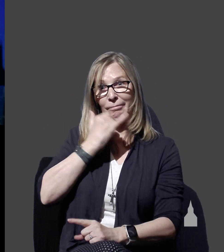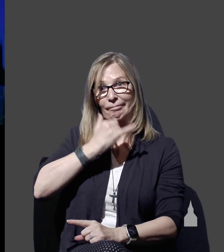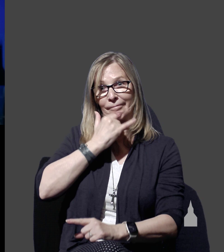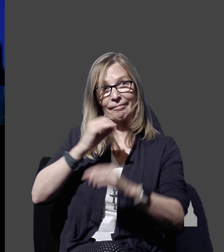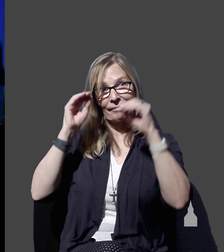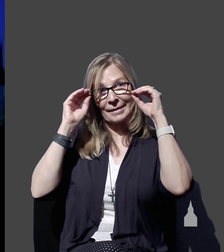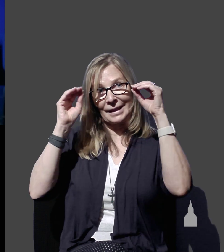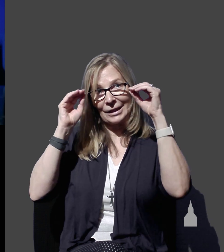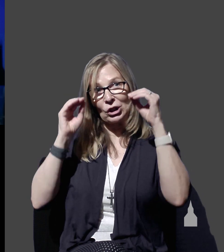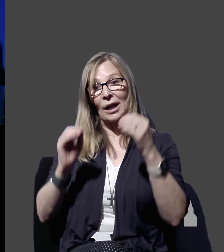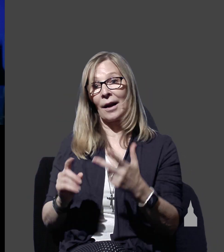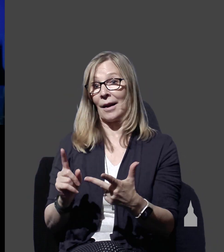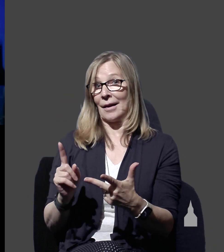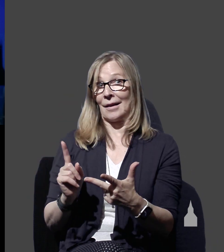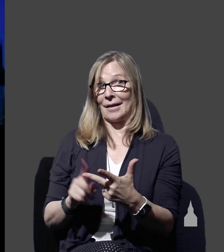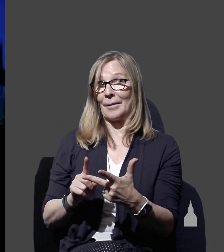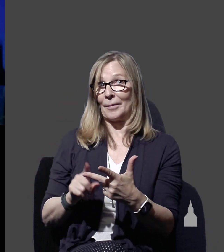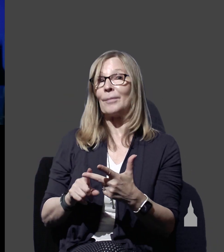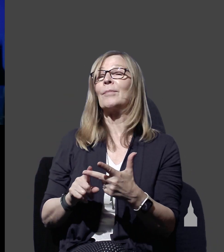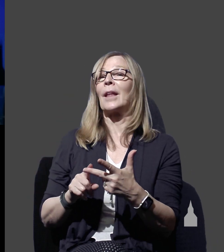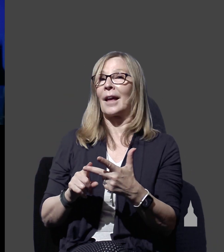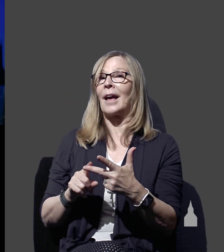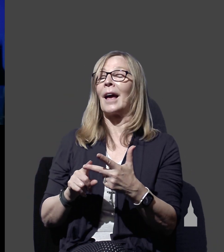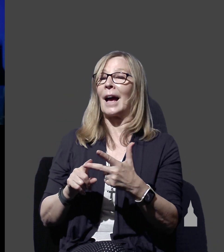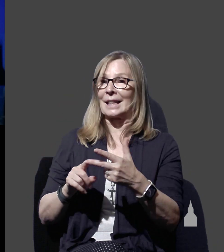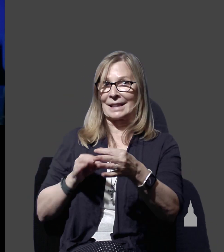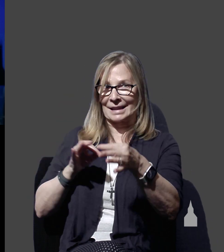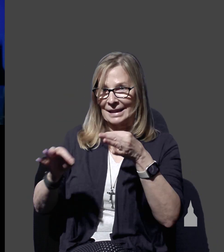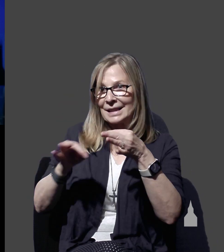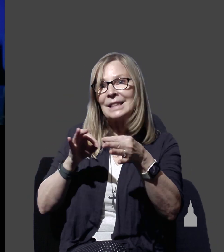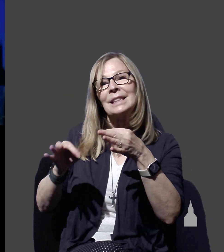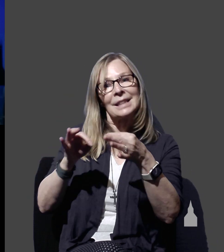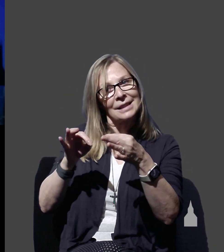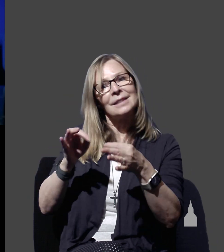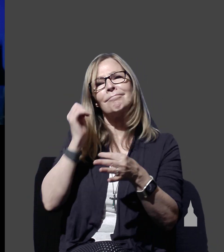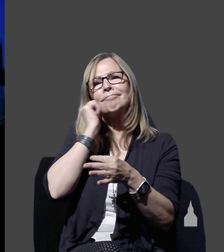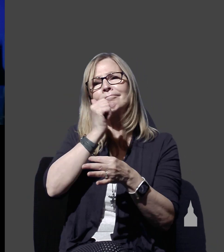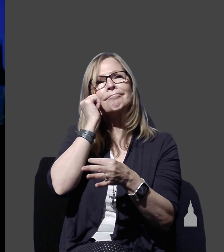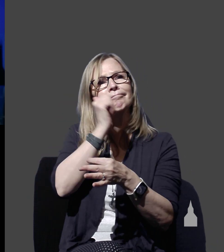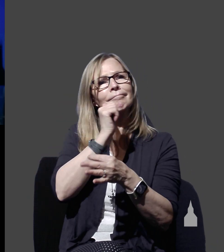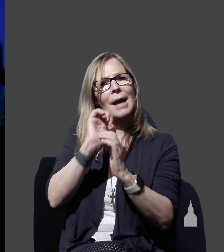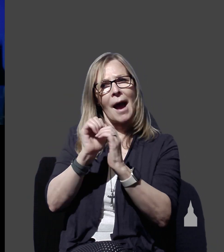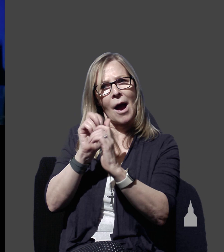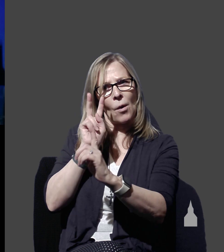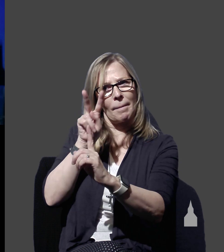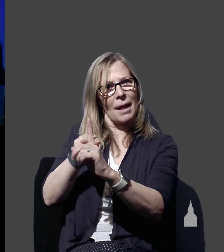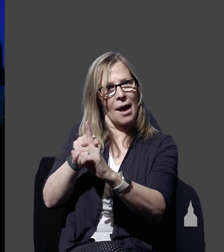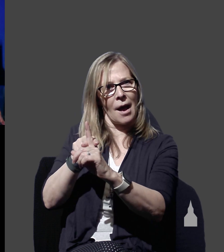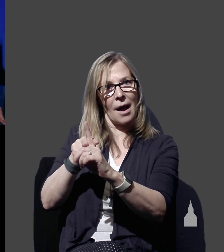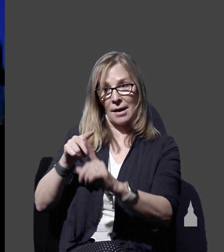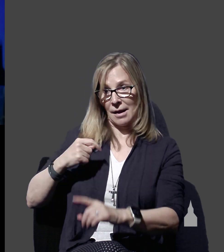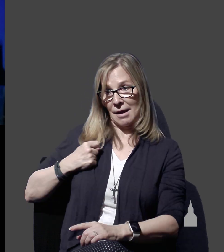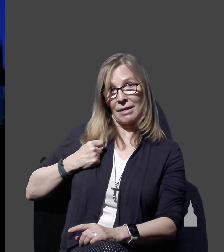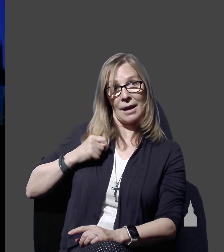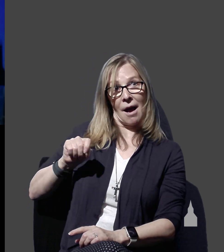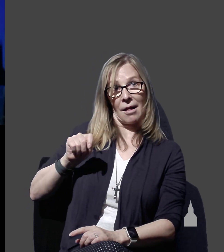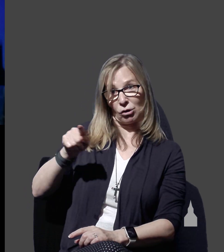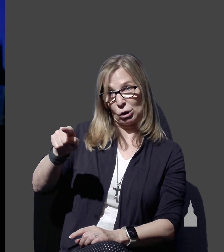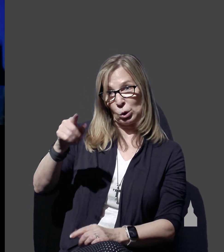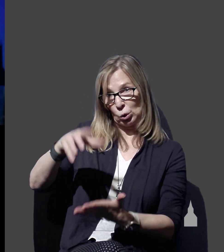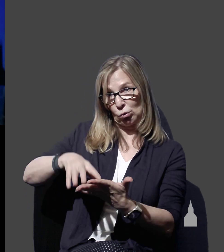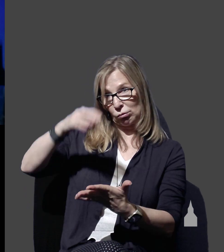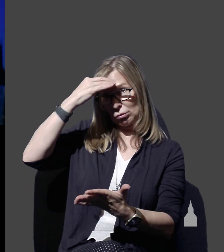is he really begins to get into the practical application of everything, how theology is to be lived out.